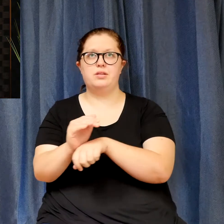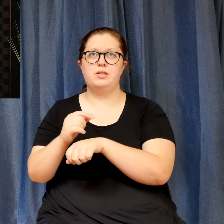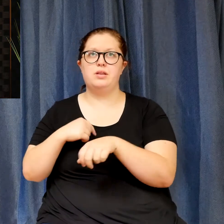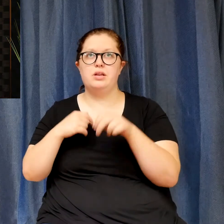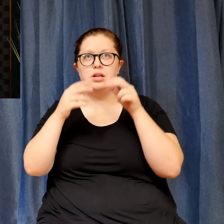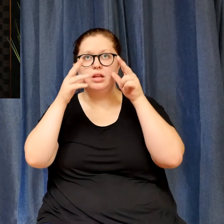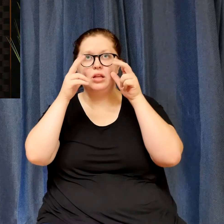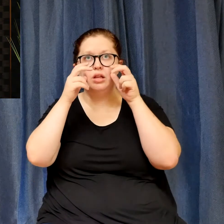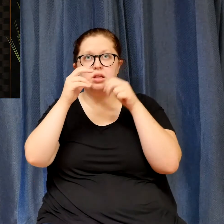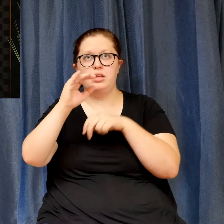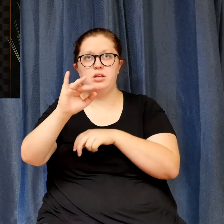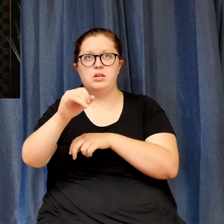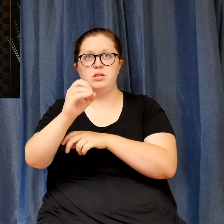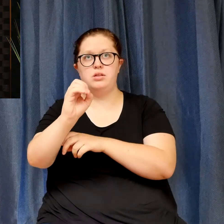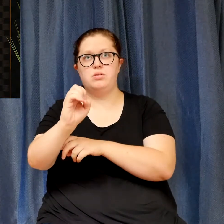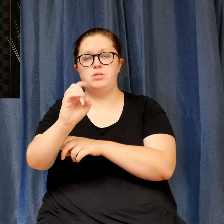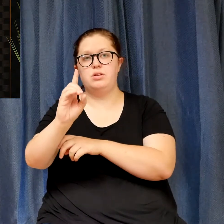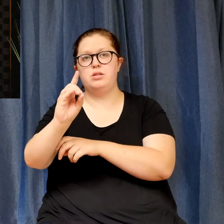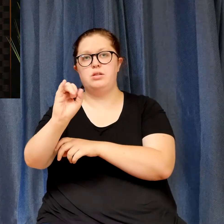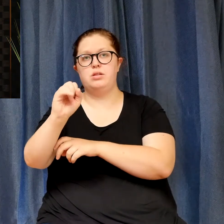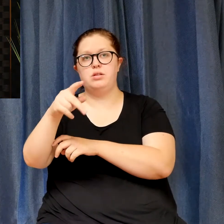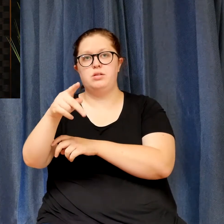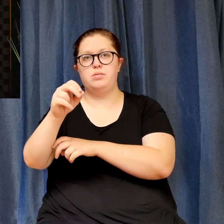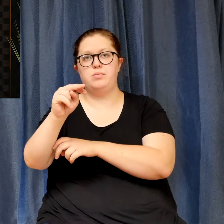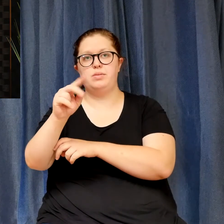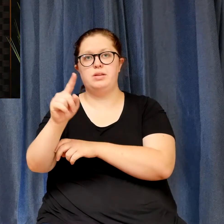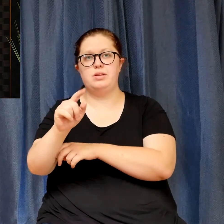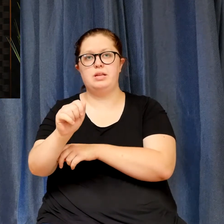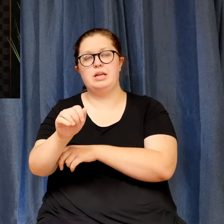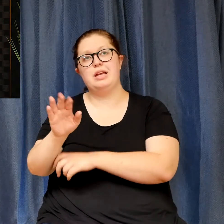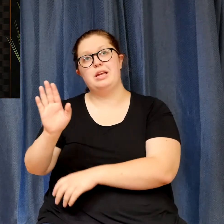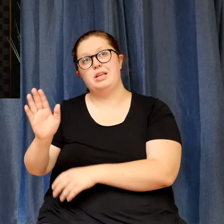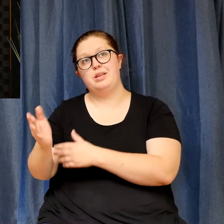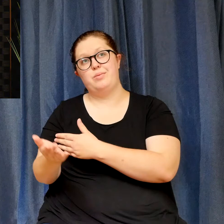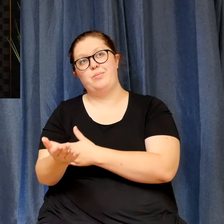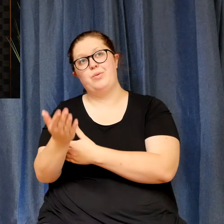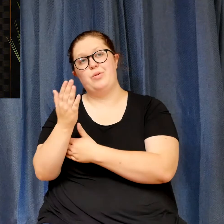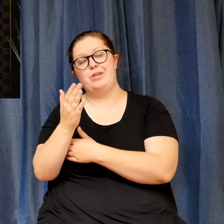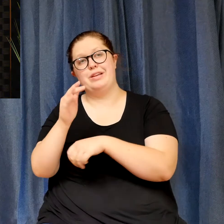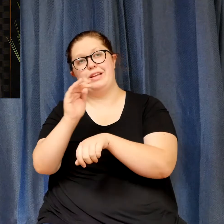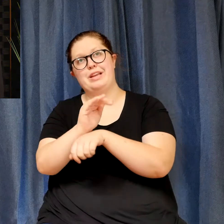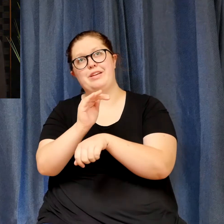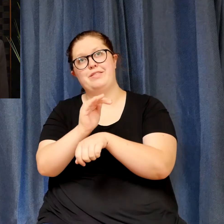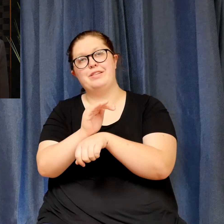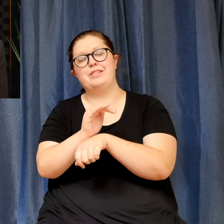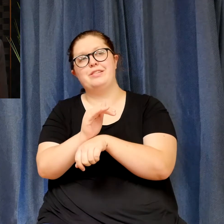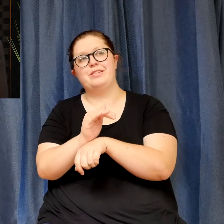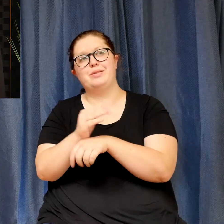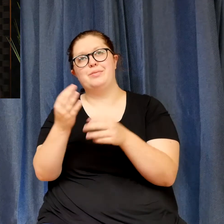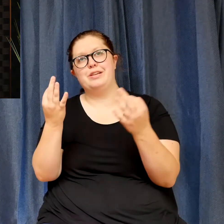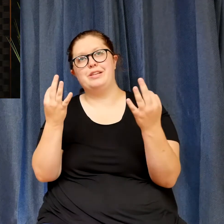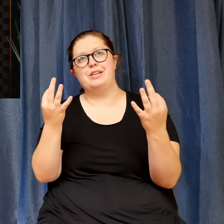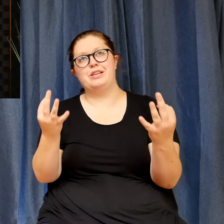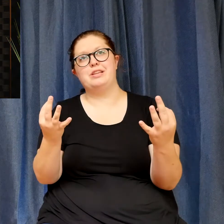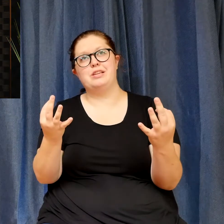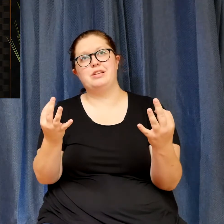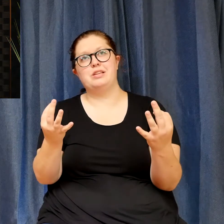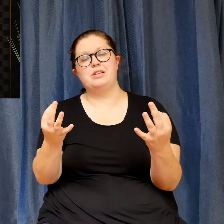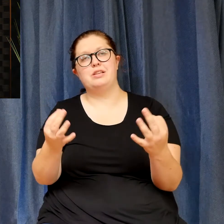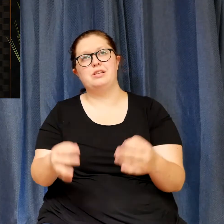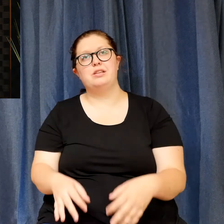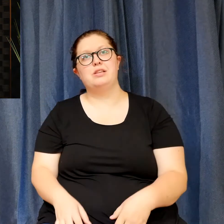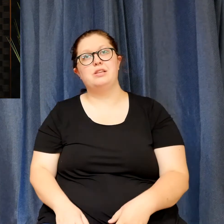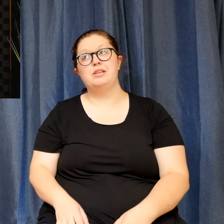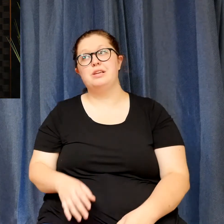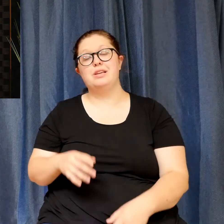Joe Dispenza's morning and evening meditations. So every morning, Dr. Joe would help